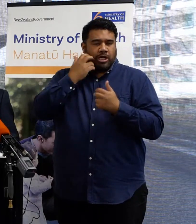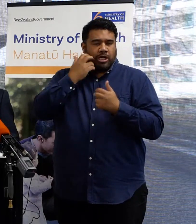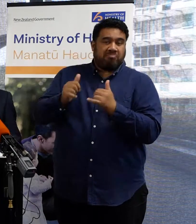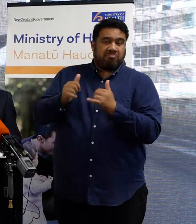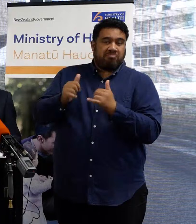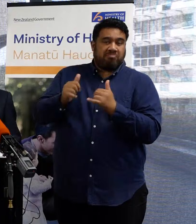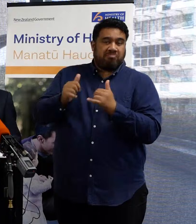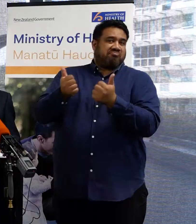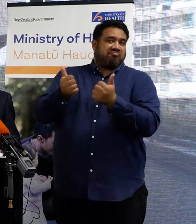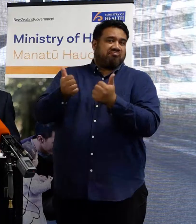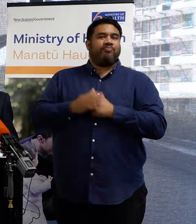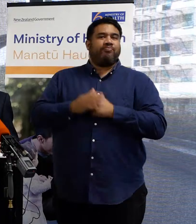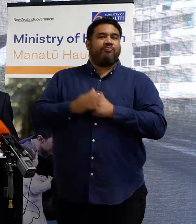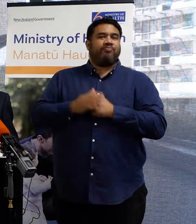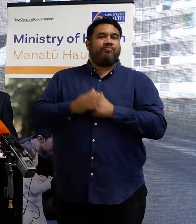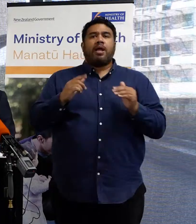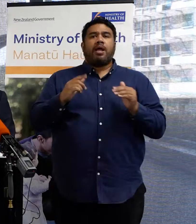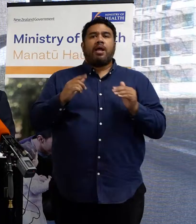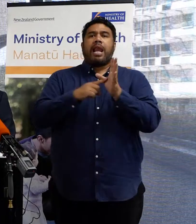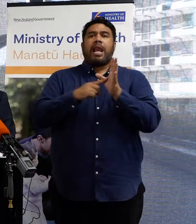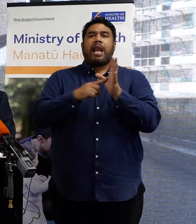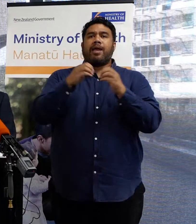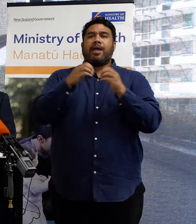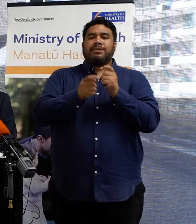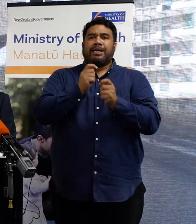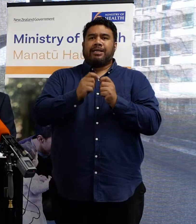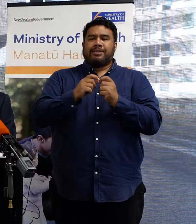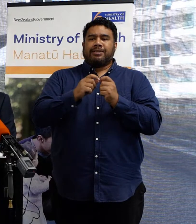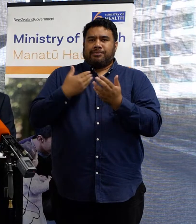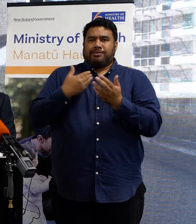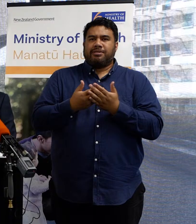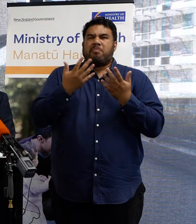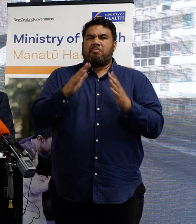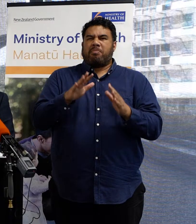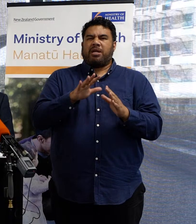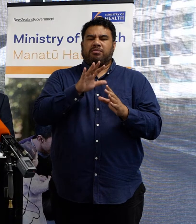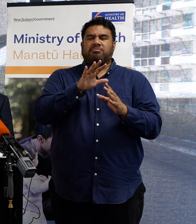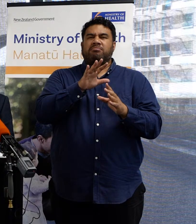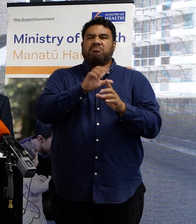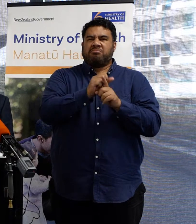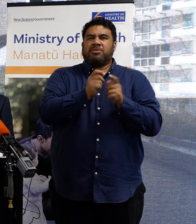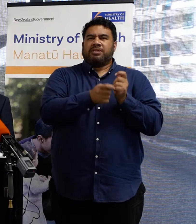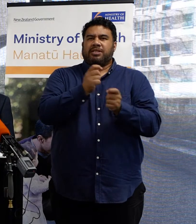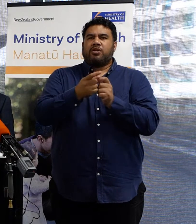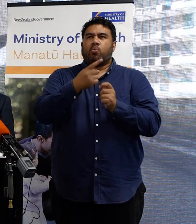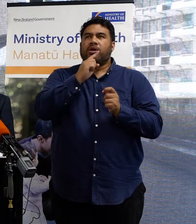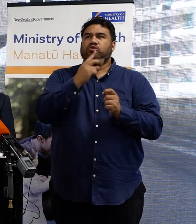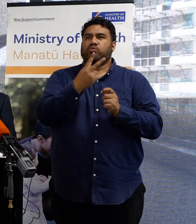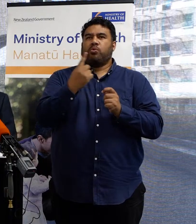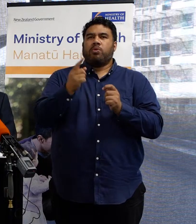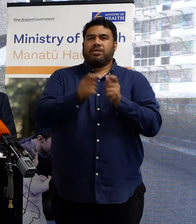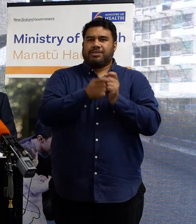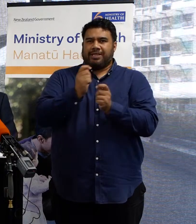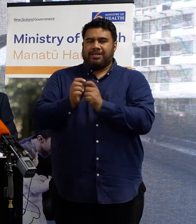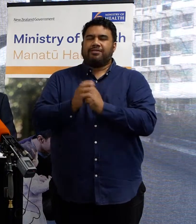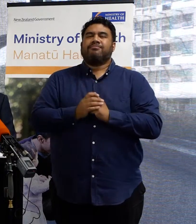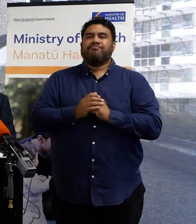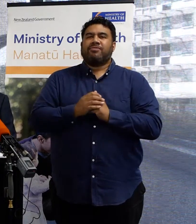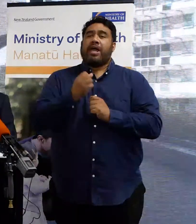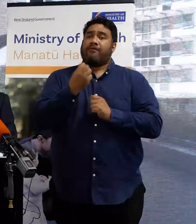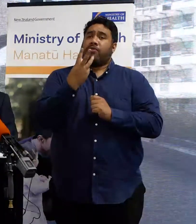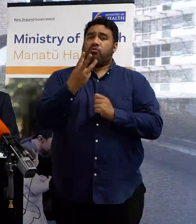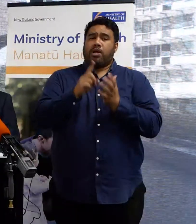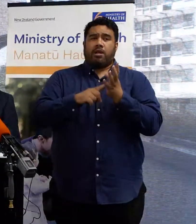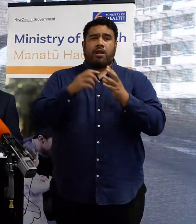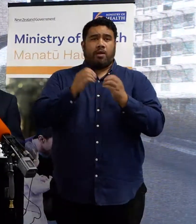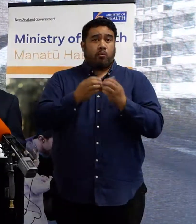Lab testing, I've covered the fact that we've done over 120 tests already. At the moment, we just still have those 3 laboratories that are doing the